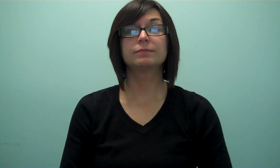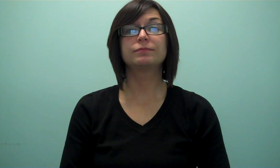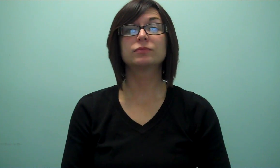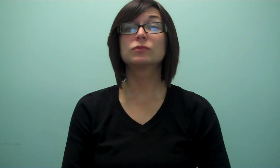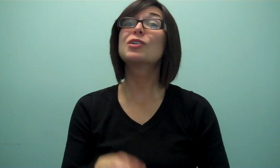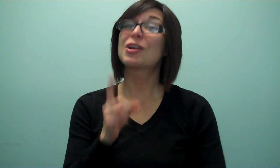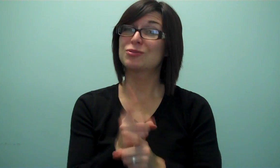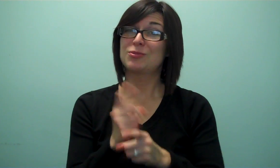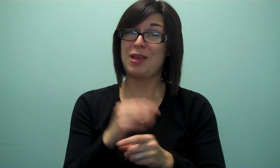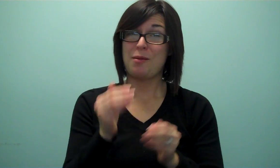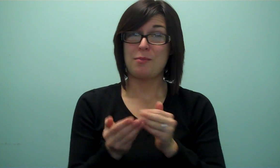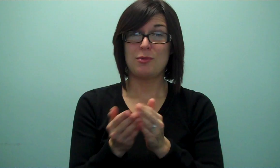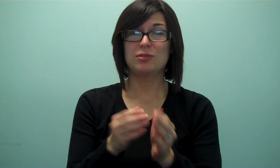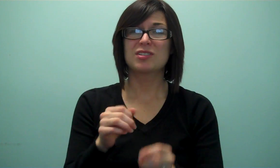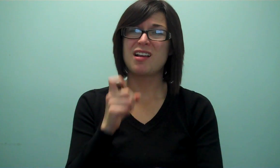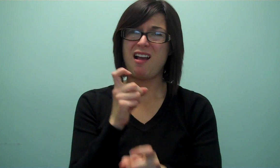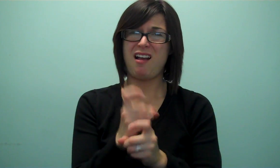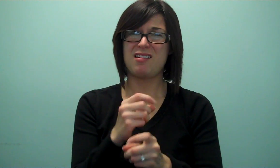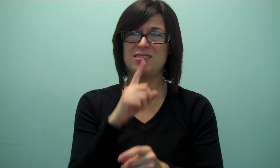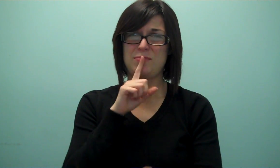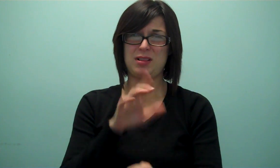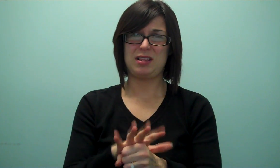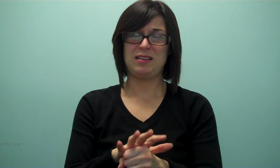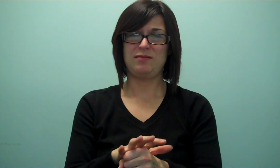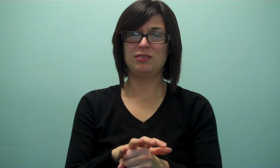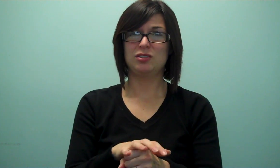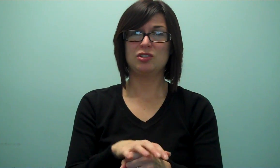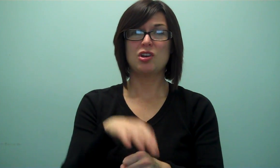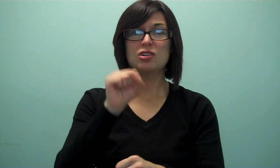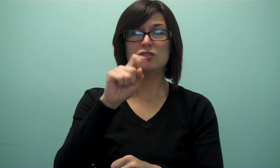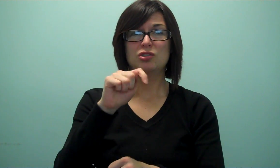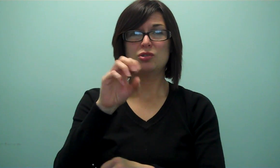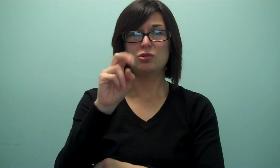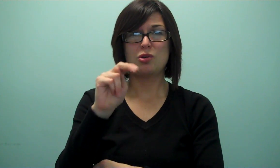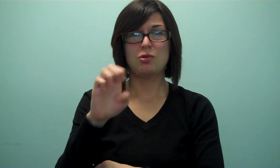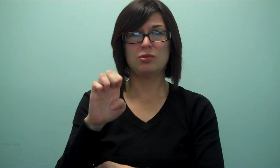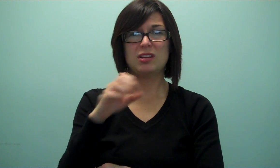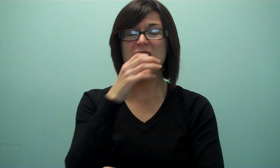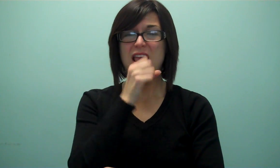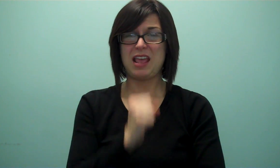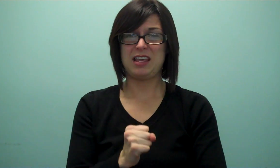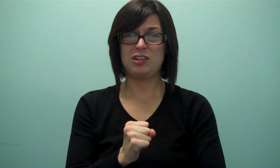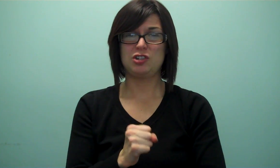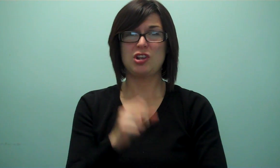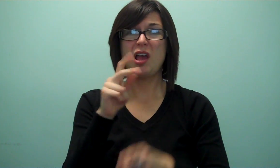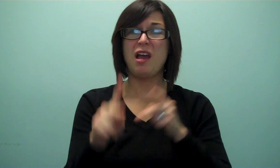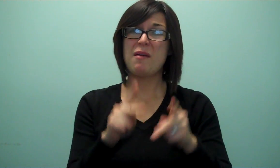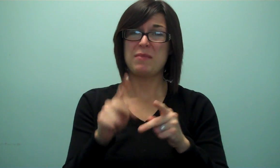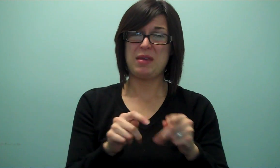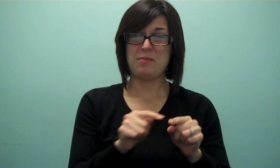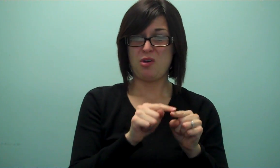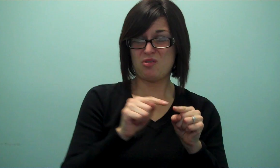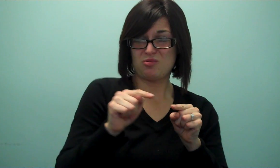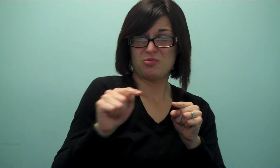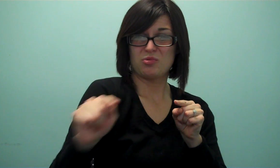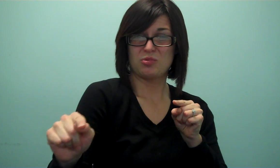that Stone Age people were crossing the ocean, but people have actually tried to reproduce vessels with Stone Age tools, supplies, and